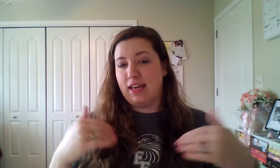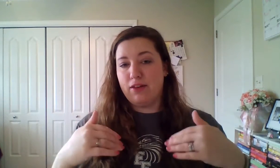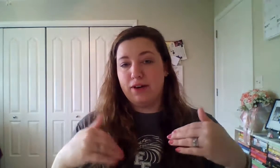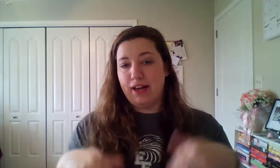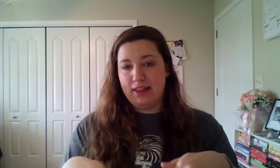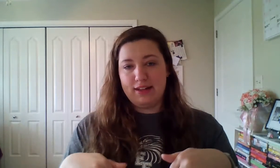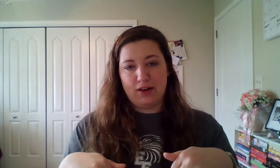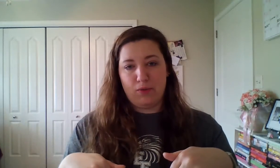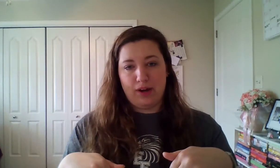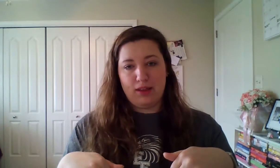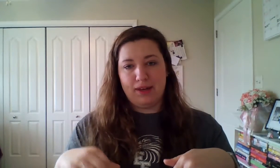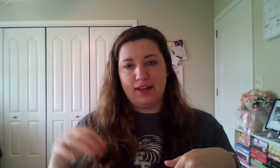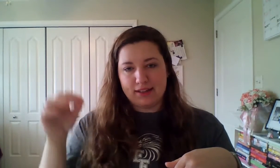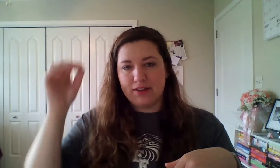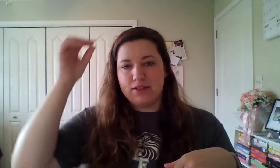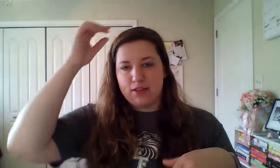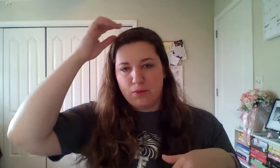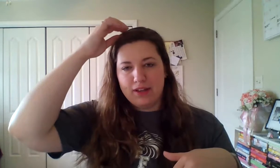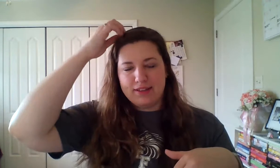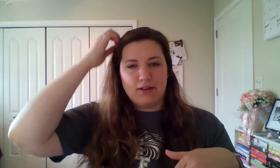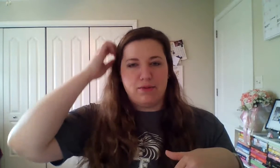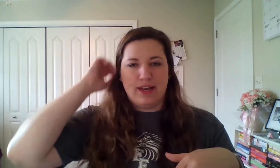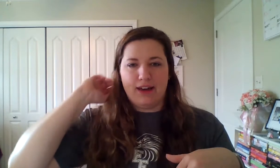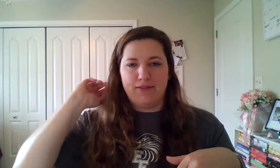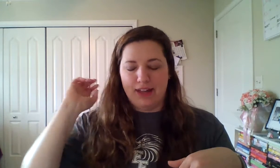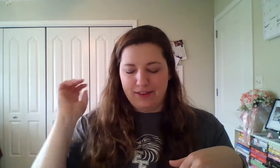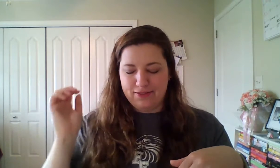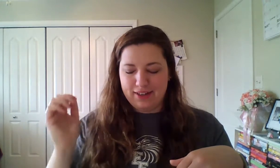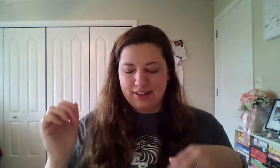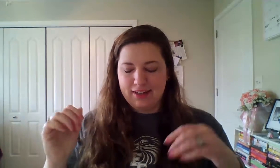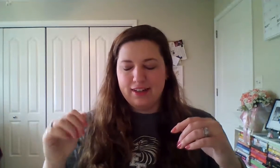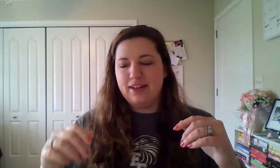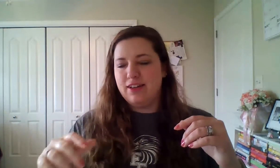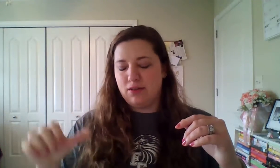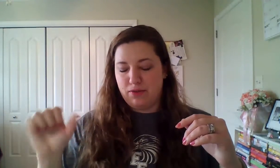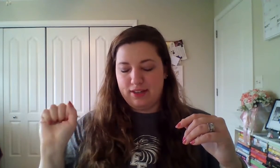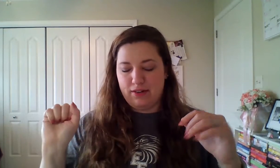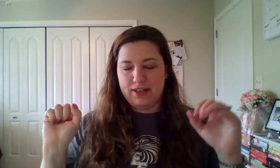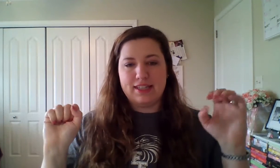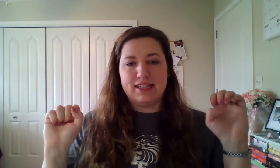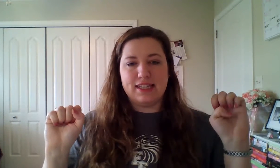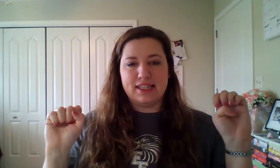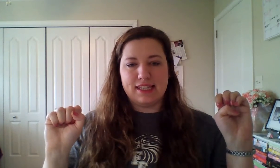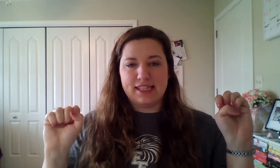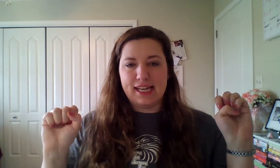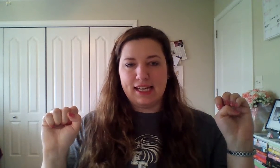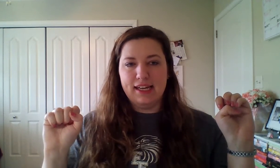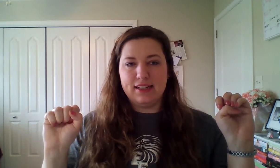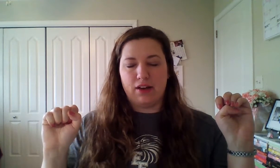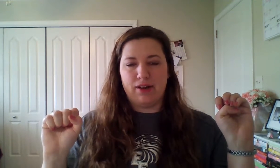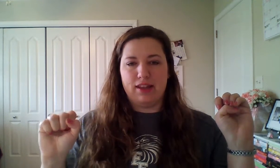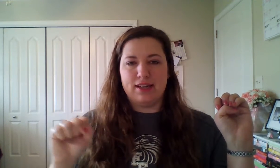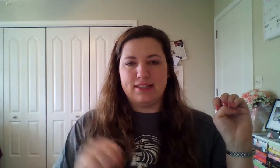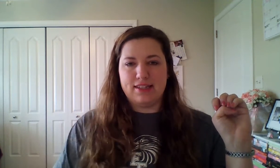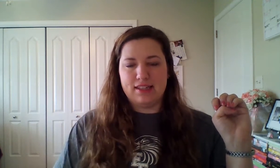the word and then take away the beginning sound to see what sound we have left. So we start with C, take away the S, and